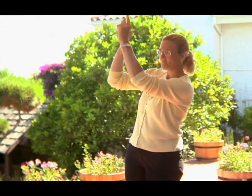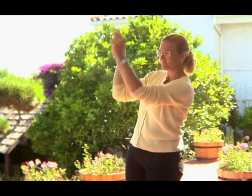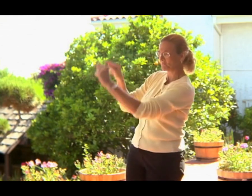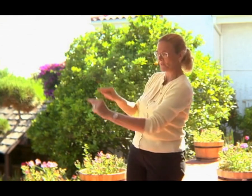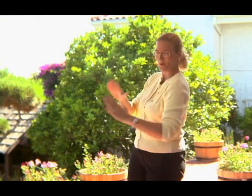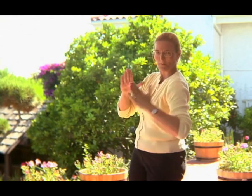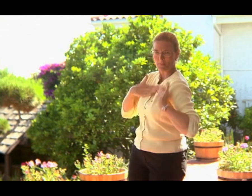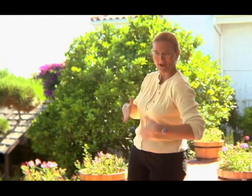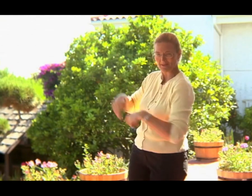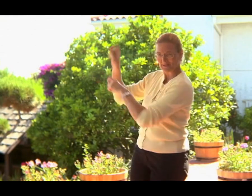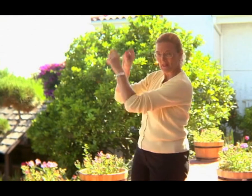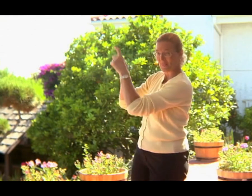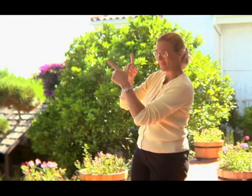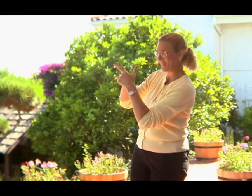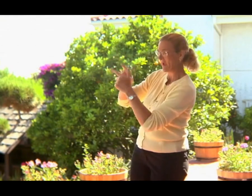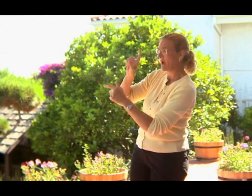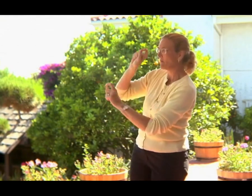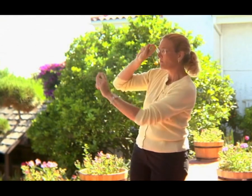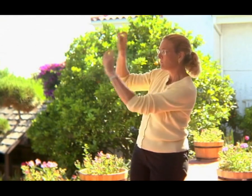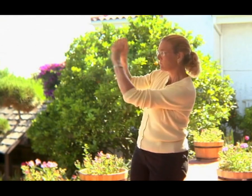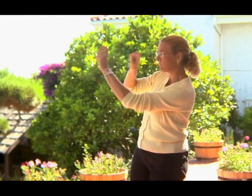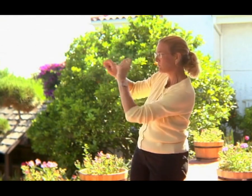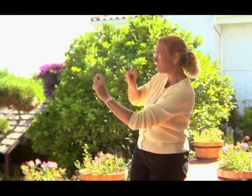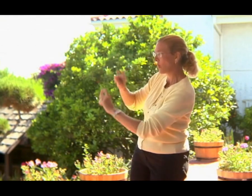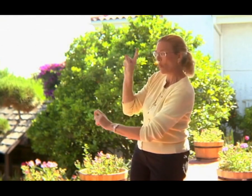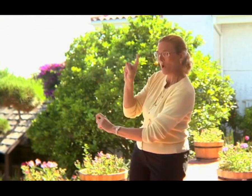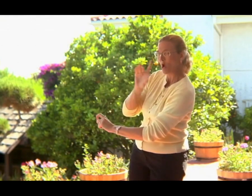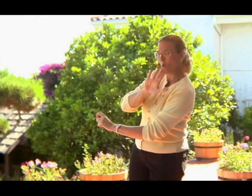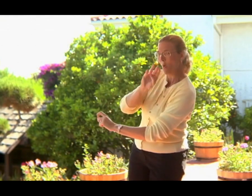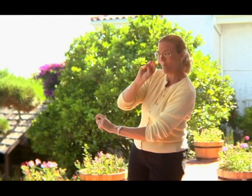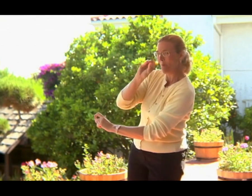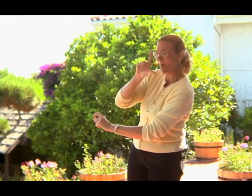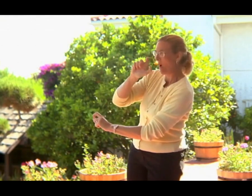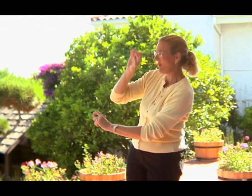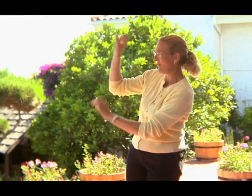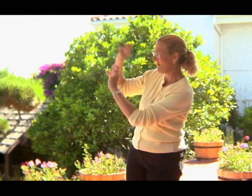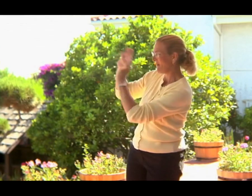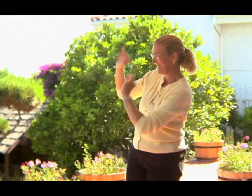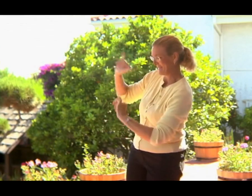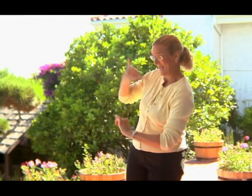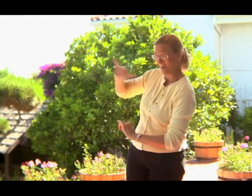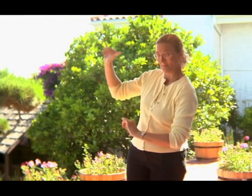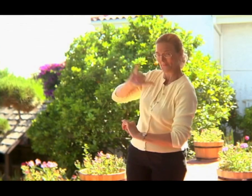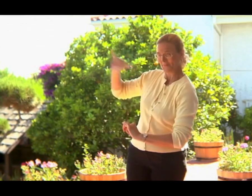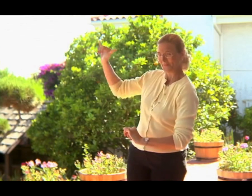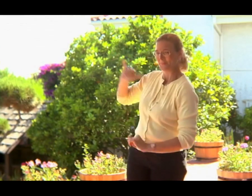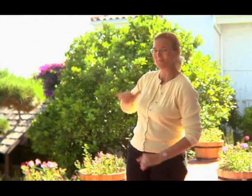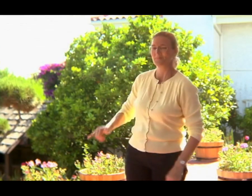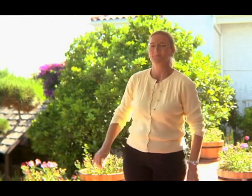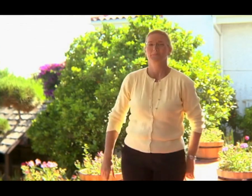Make a drawing of your body and then mark on the drawing where each of your moles are located.